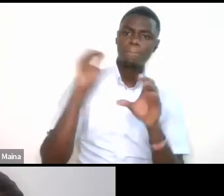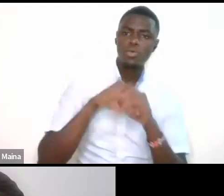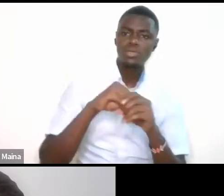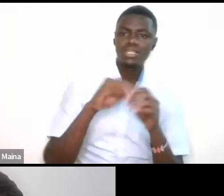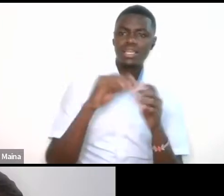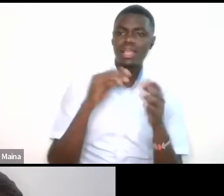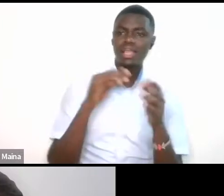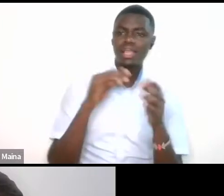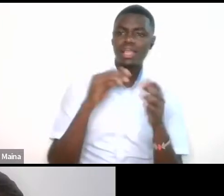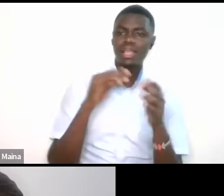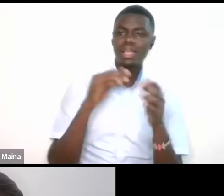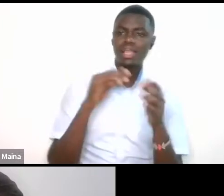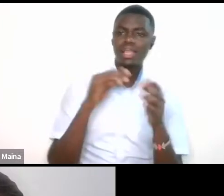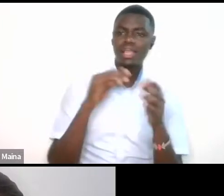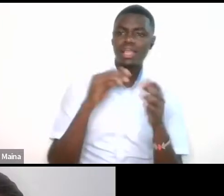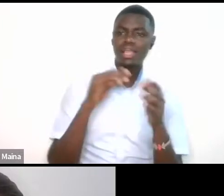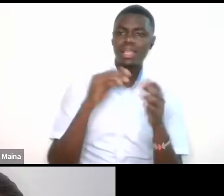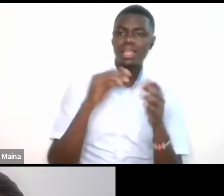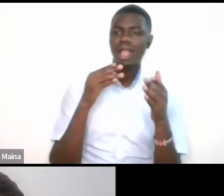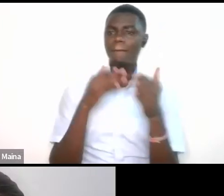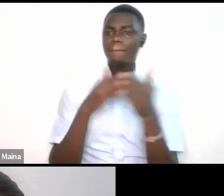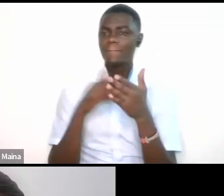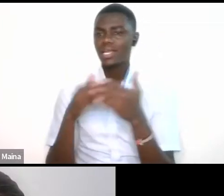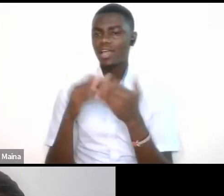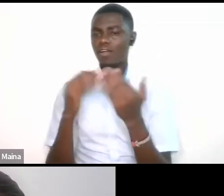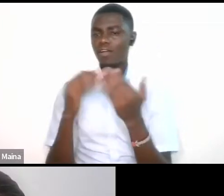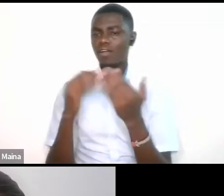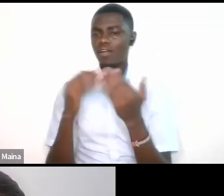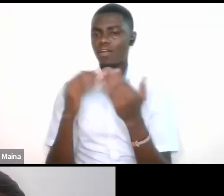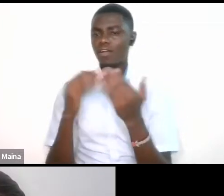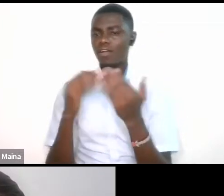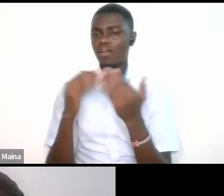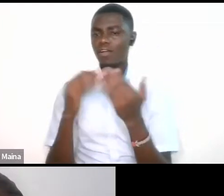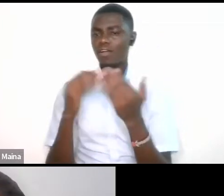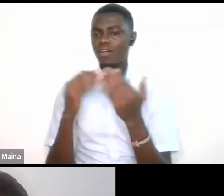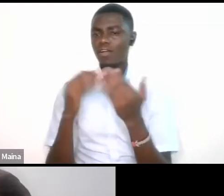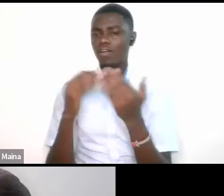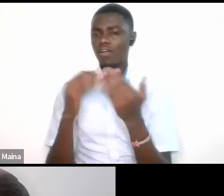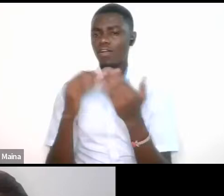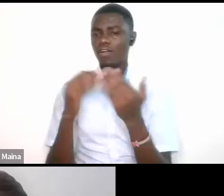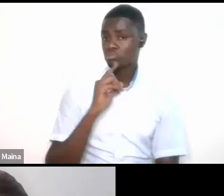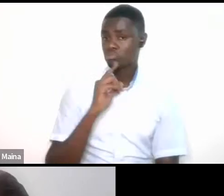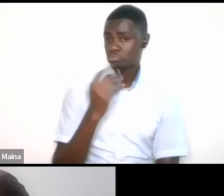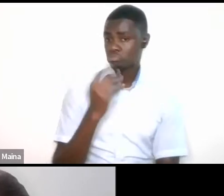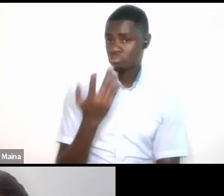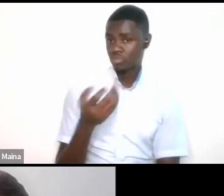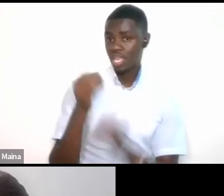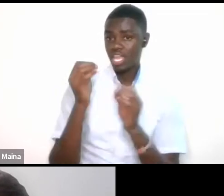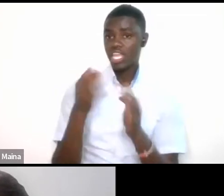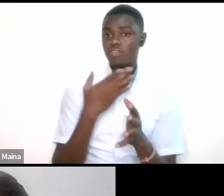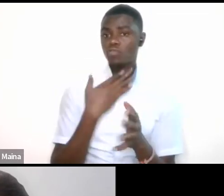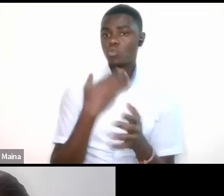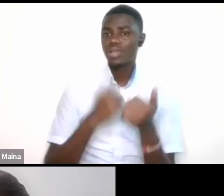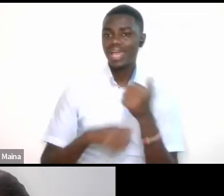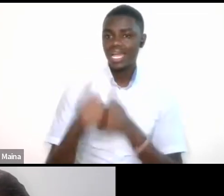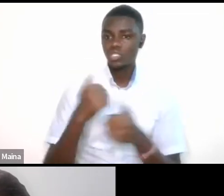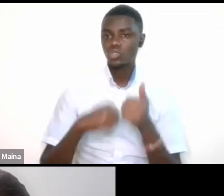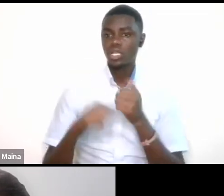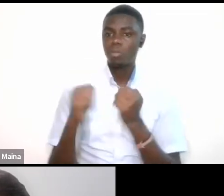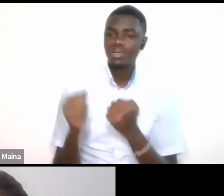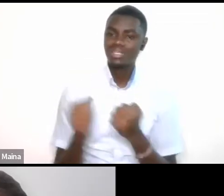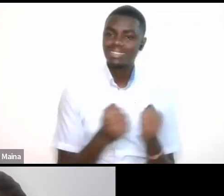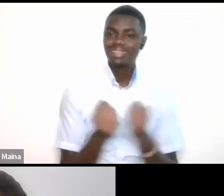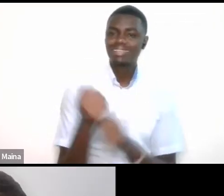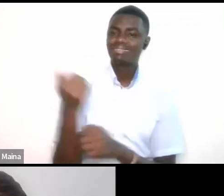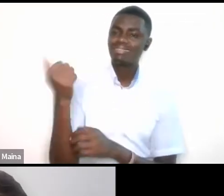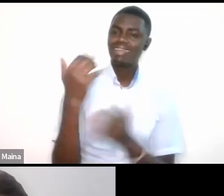So if you want actionable strategies, you've got to start with the curriculum in any school, anywhere in the world, whether